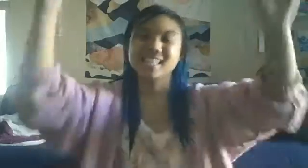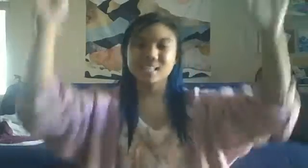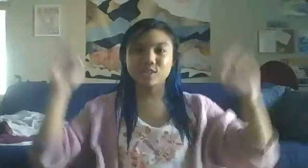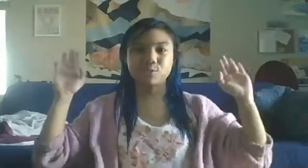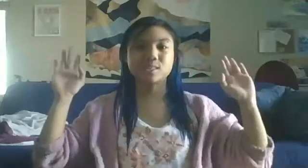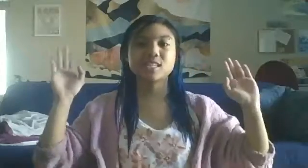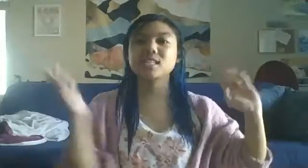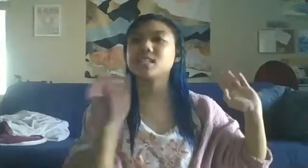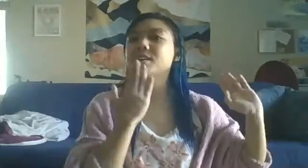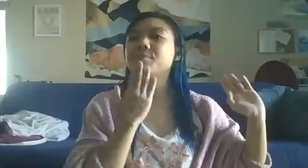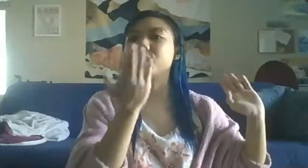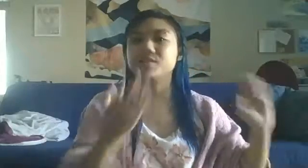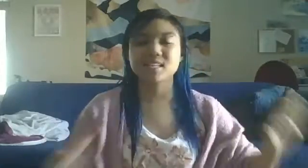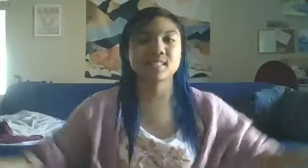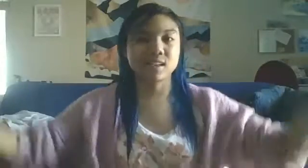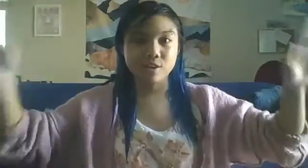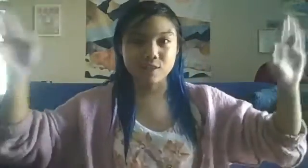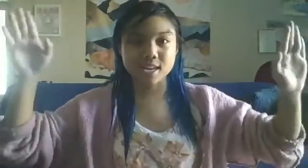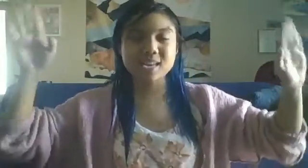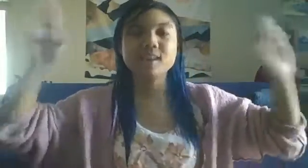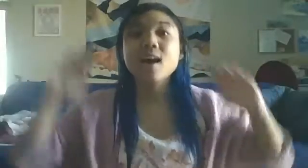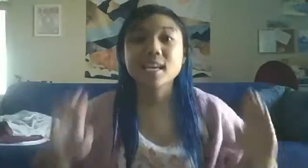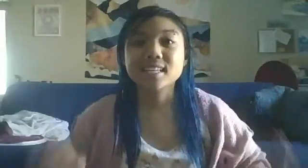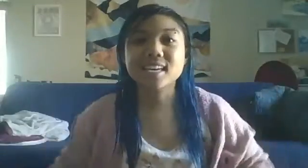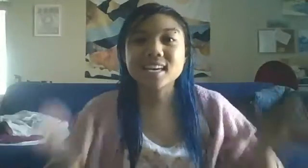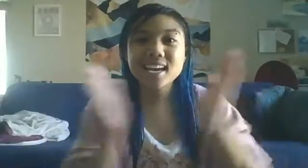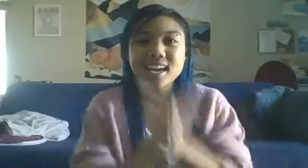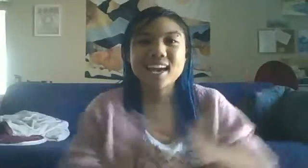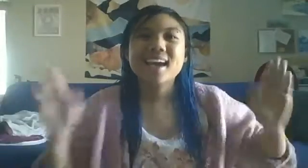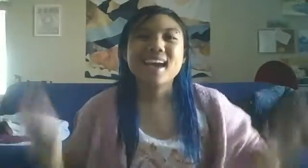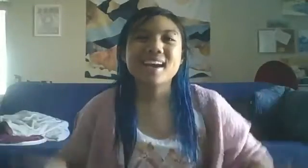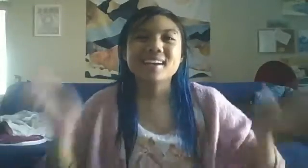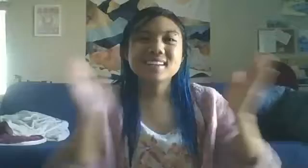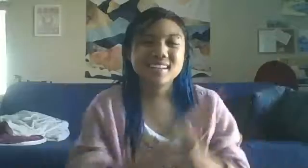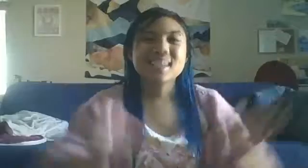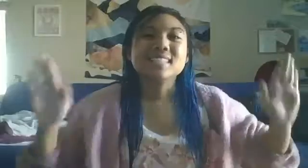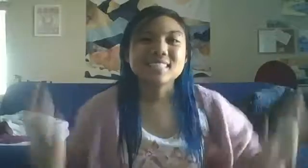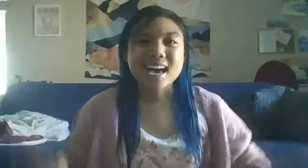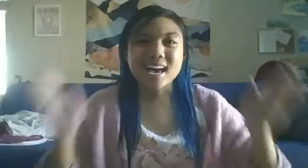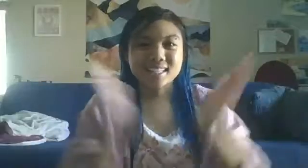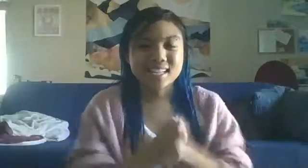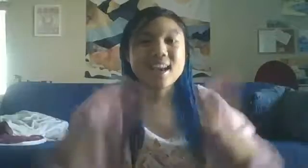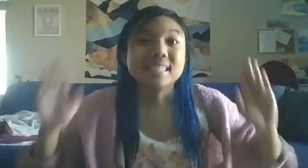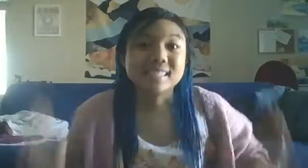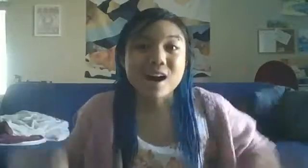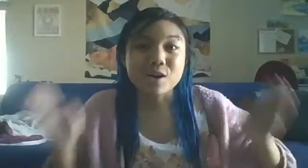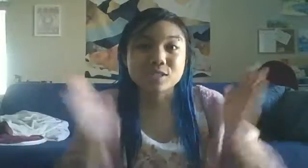when we say xie xie, we're gonna do this. Ready? Yi er san. Zao